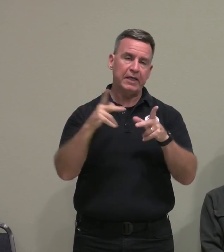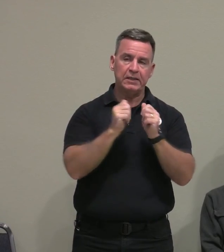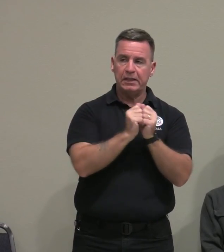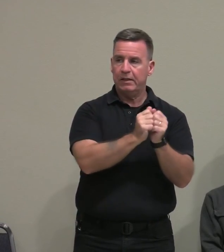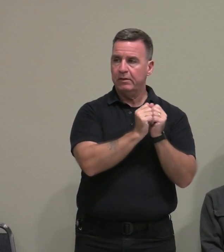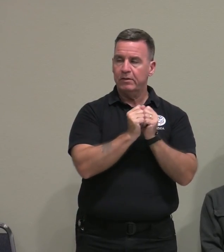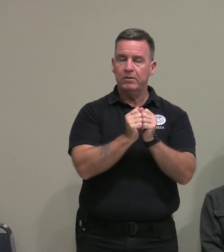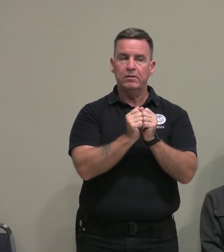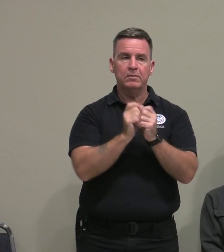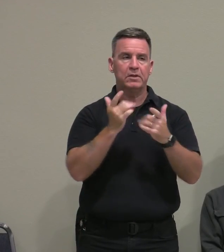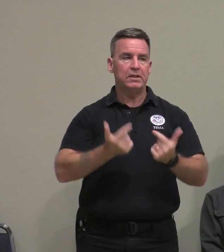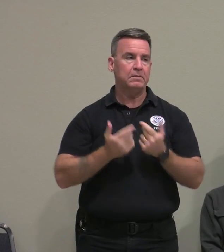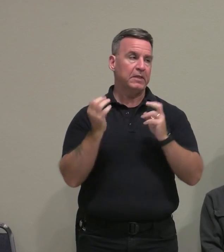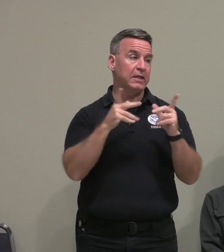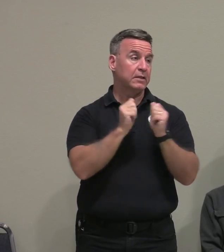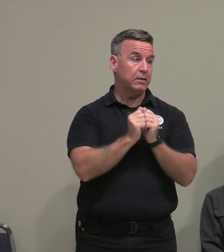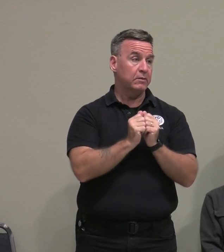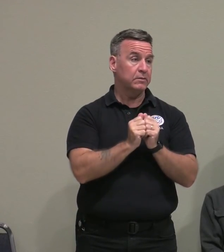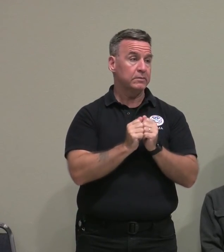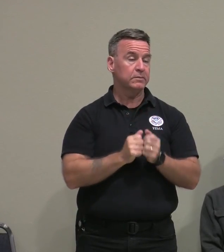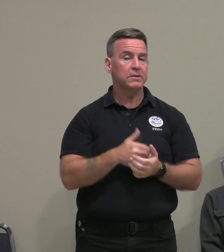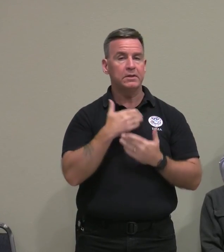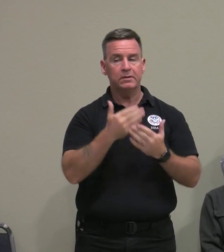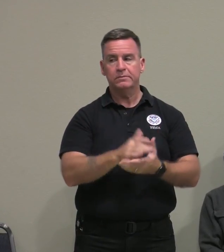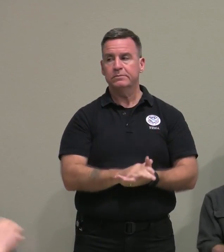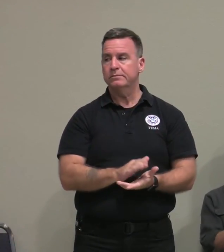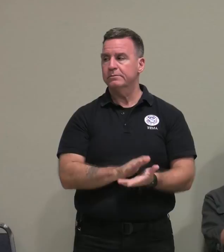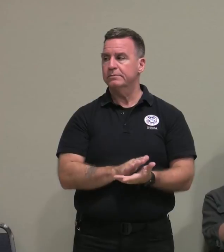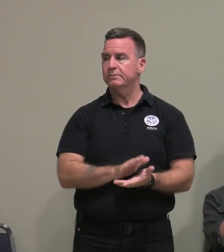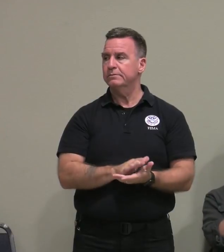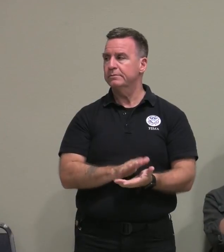together, and we can put our lives back together. Thank you.